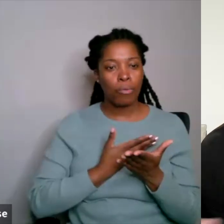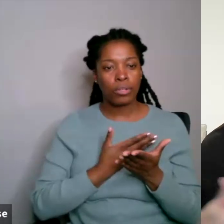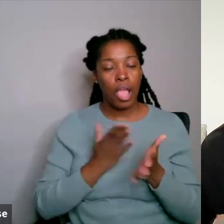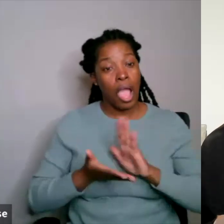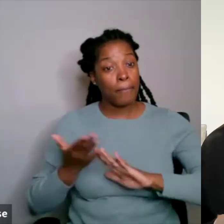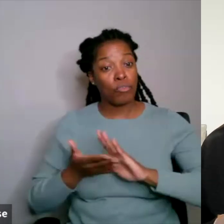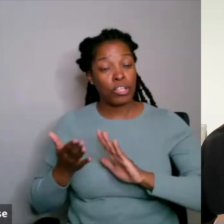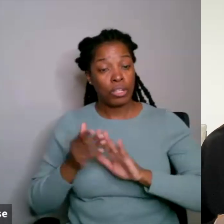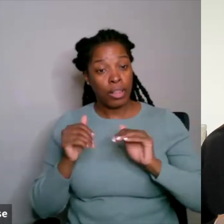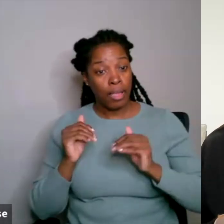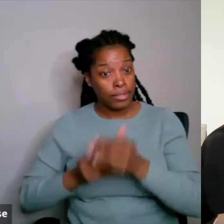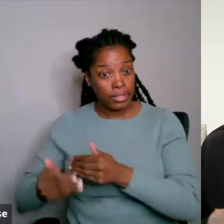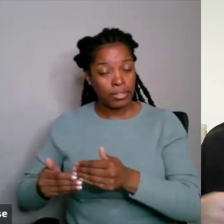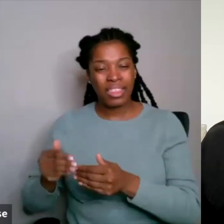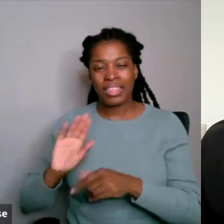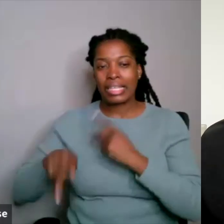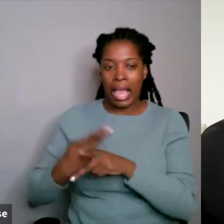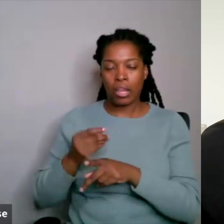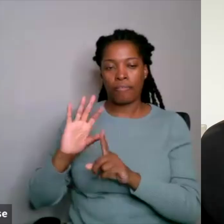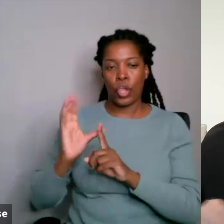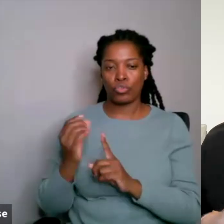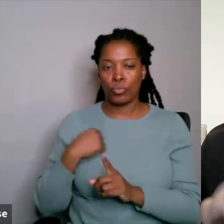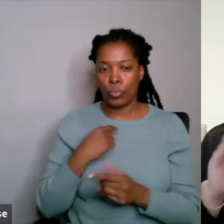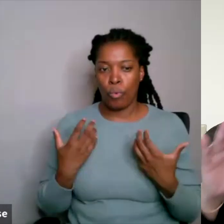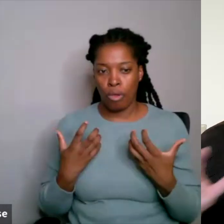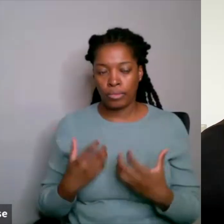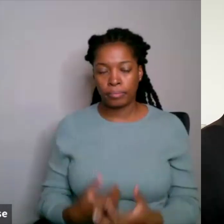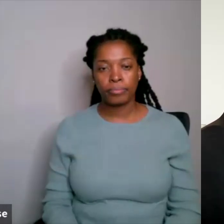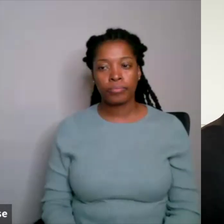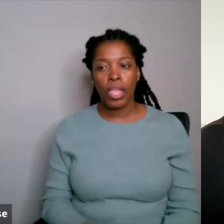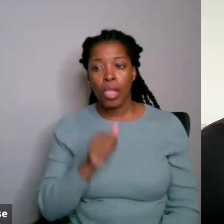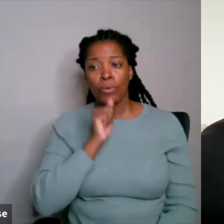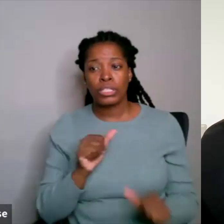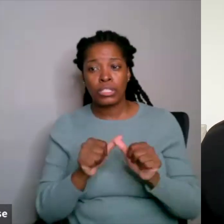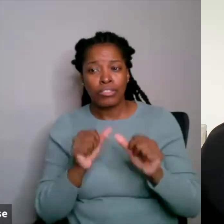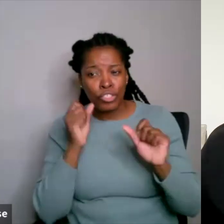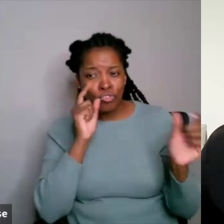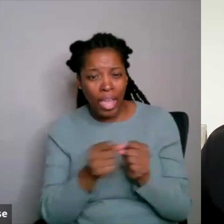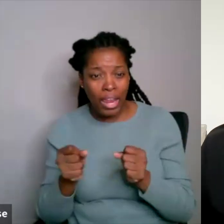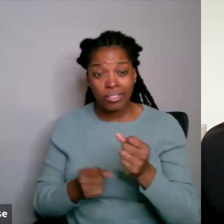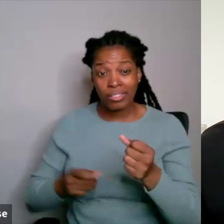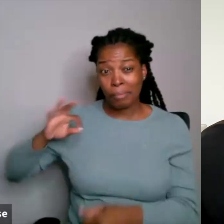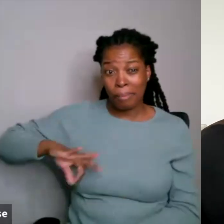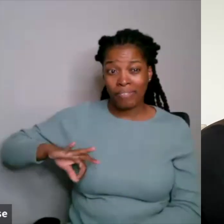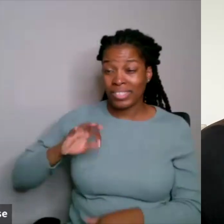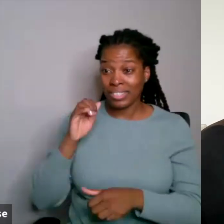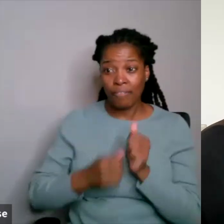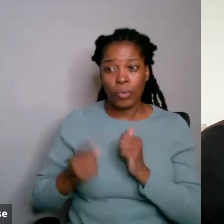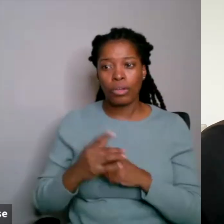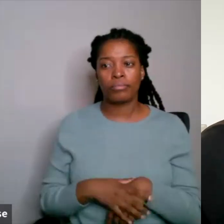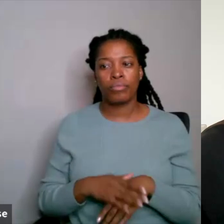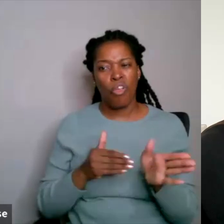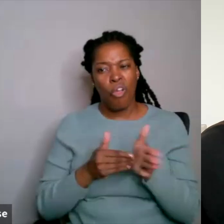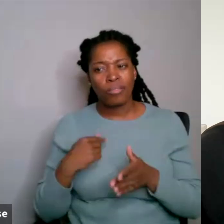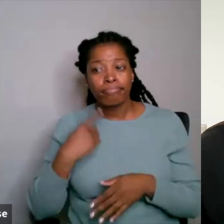the type of culture we want. A resilient strategy benefits everyone. So often we think that adjusting our business to